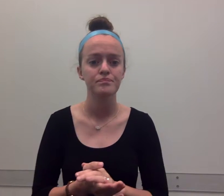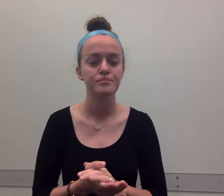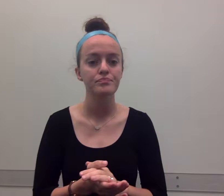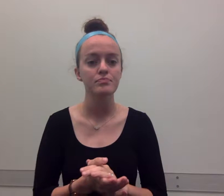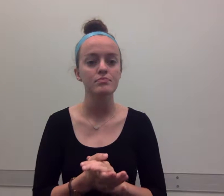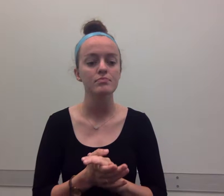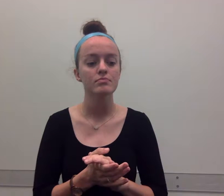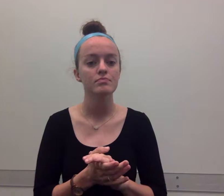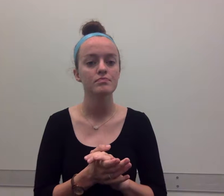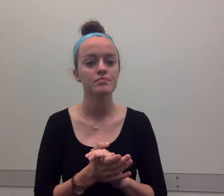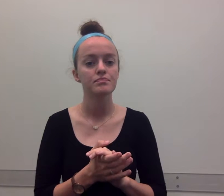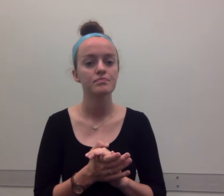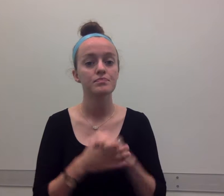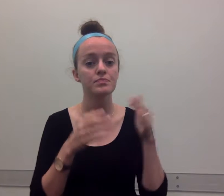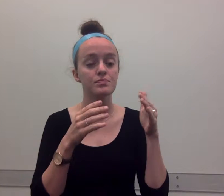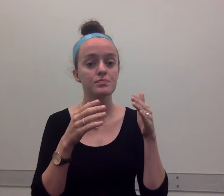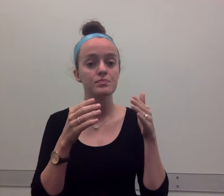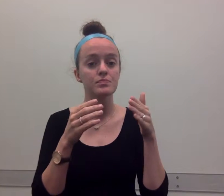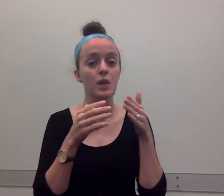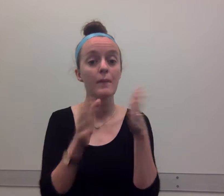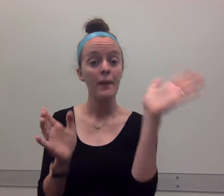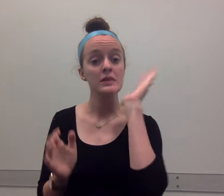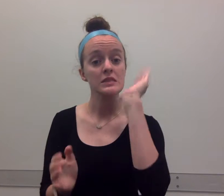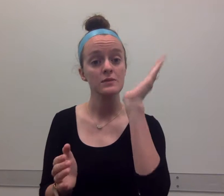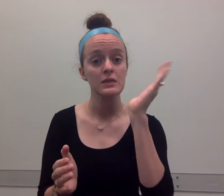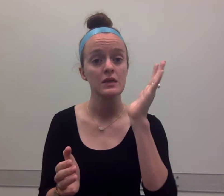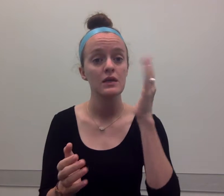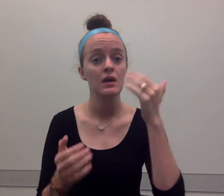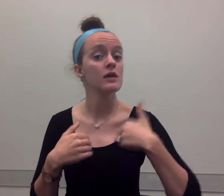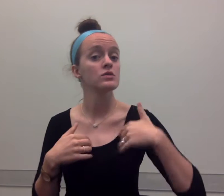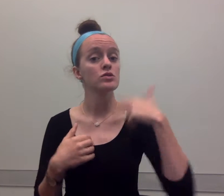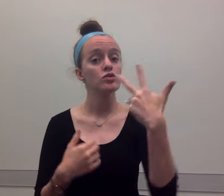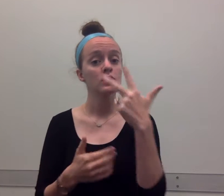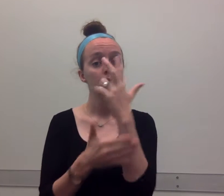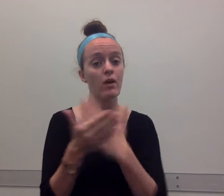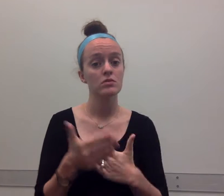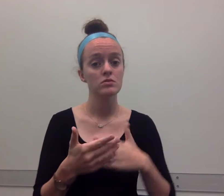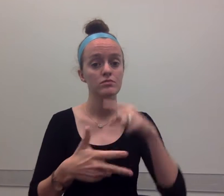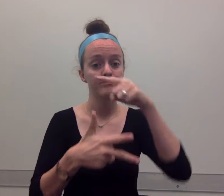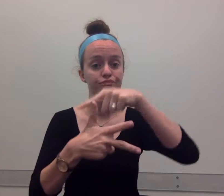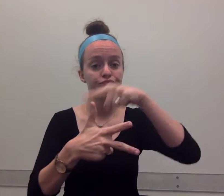divided into 3 major areas. Those 3 areas are